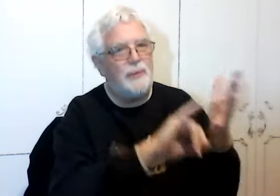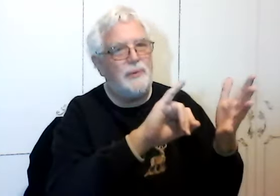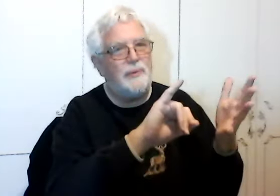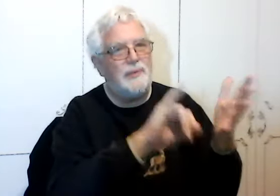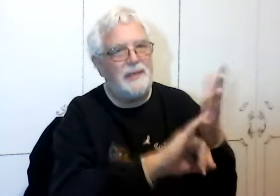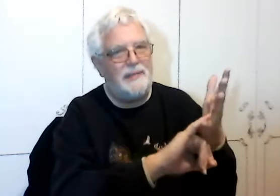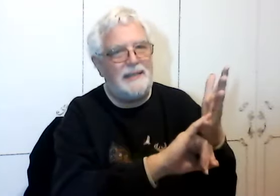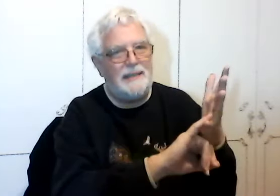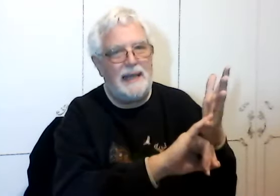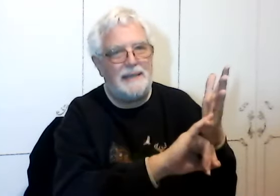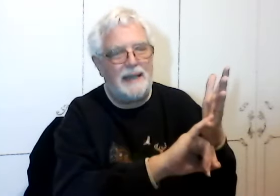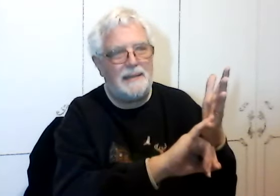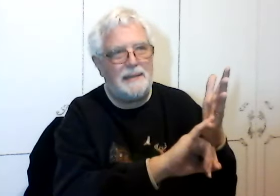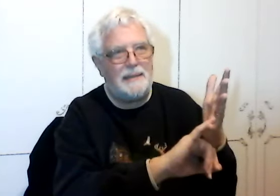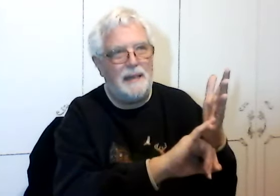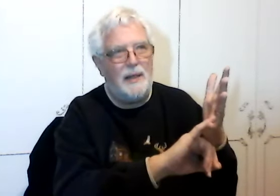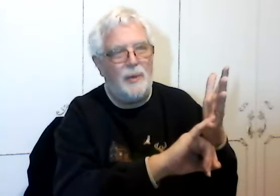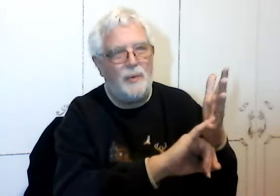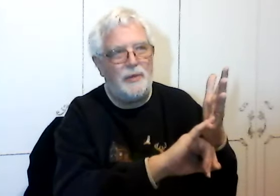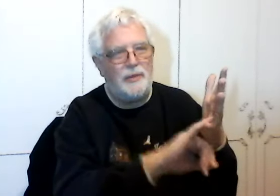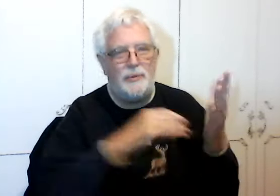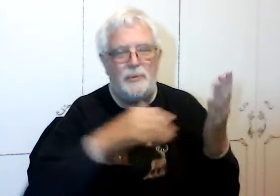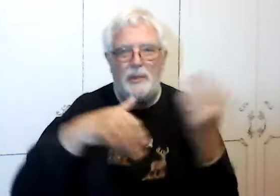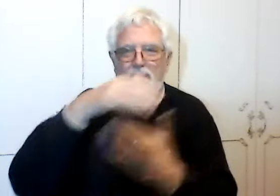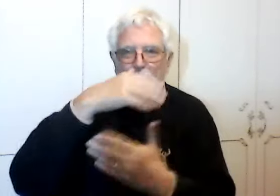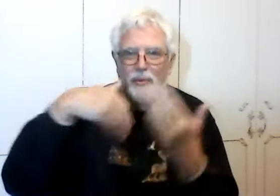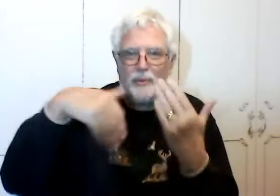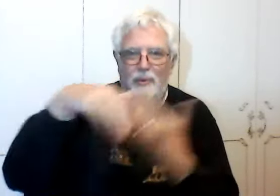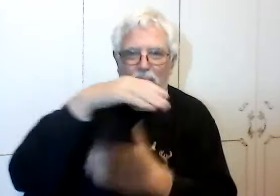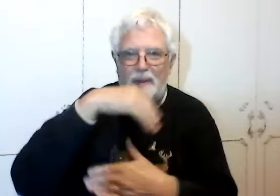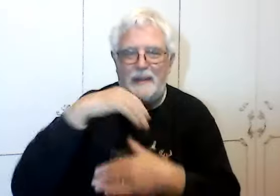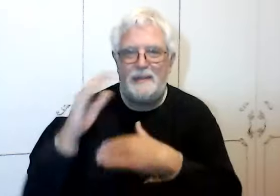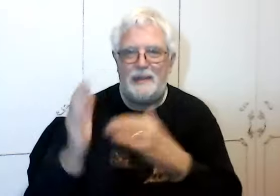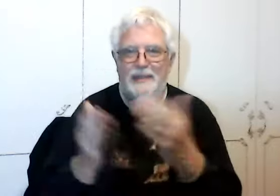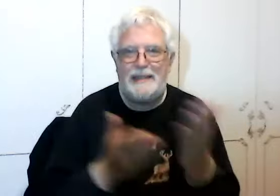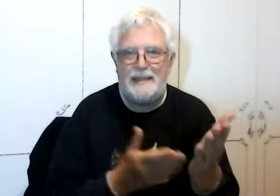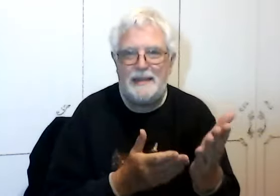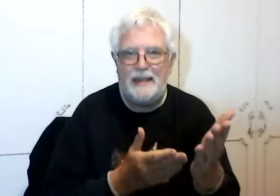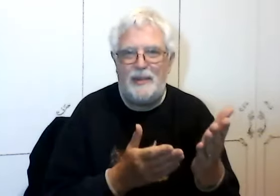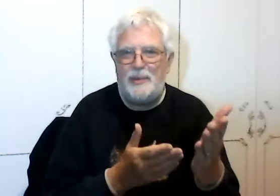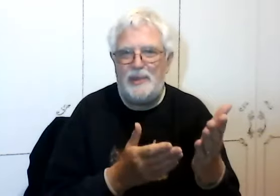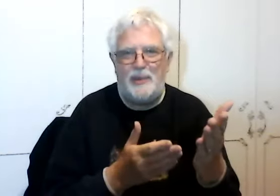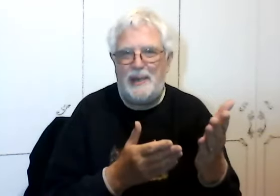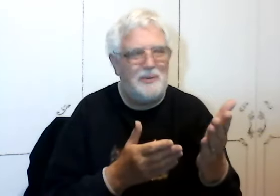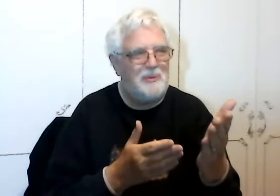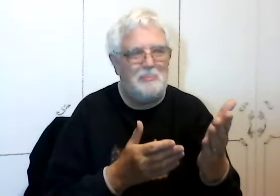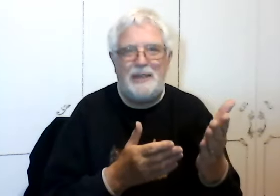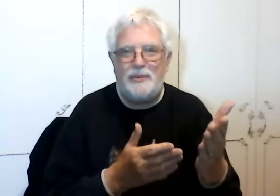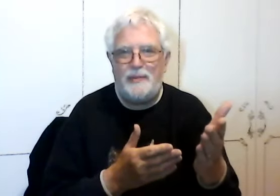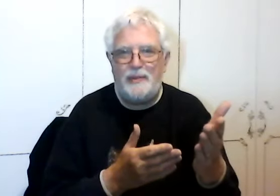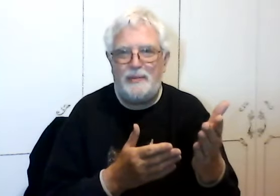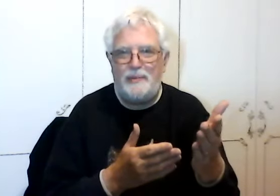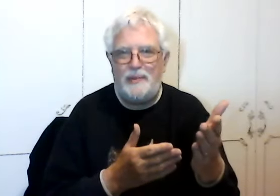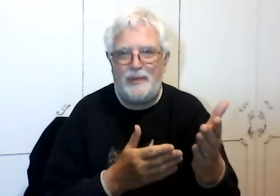social services, SS, or you can do social services, or you can do any sort of mixture of those